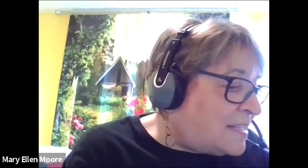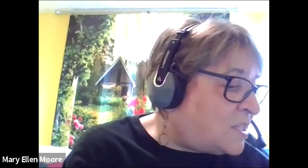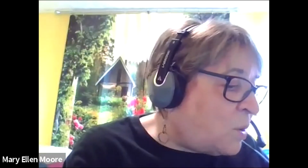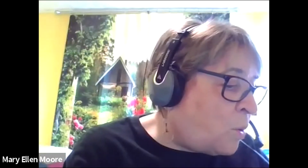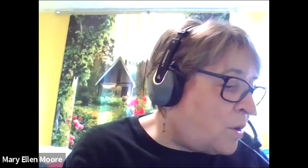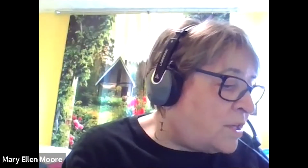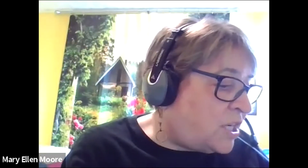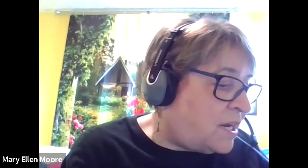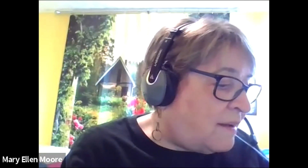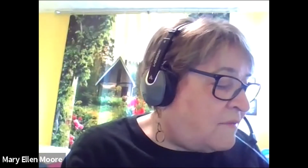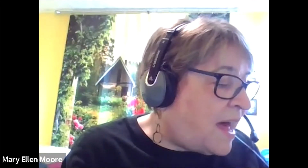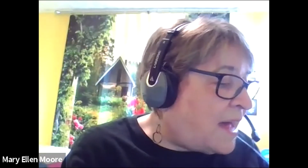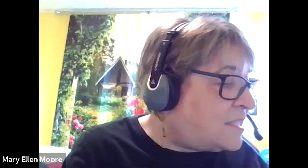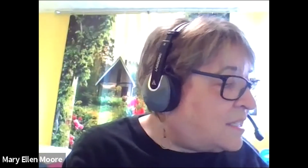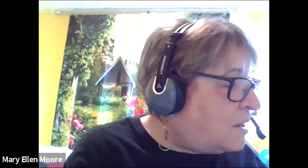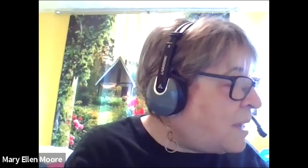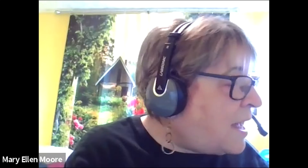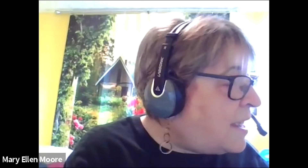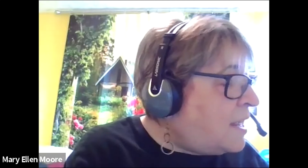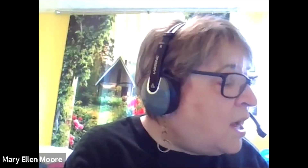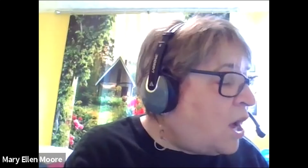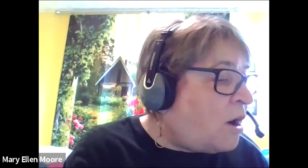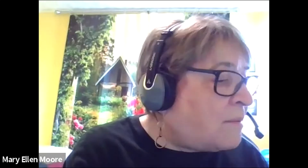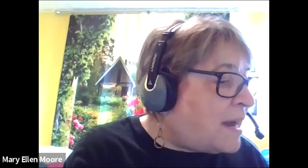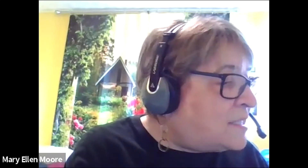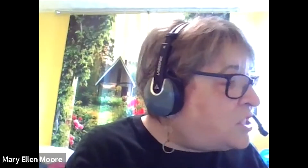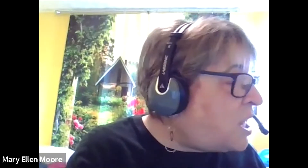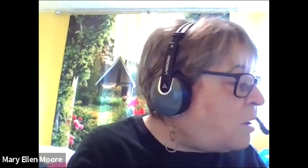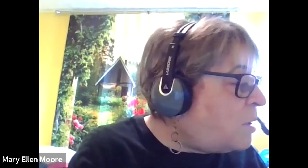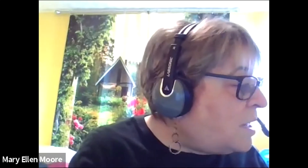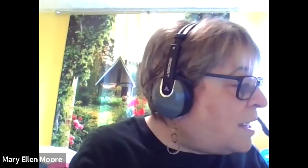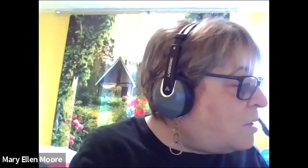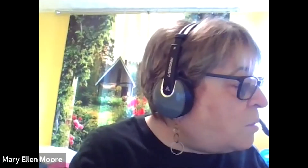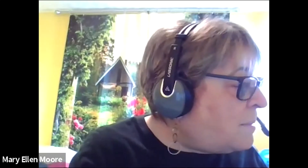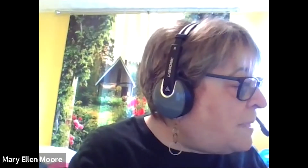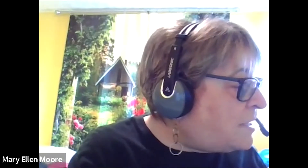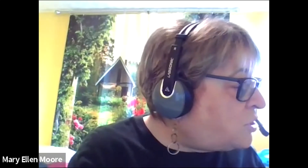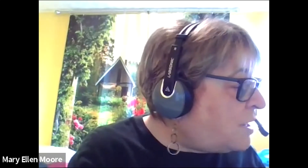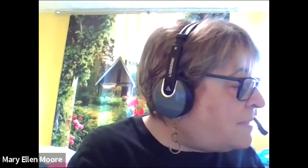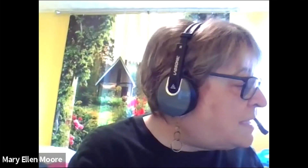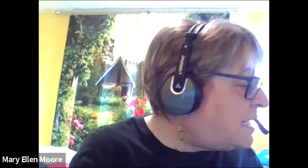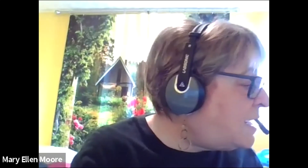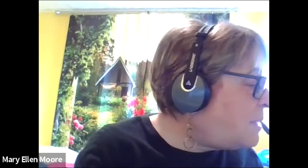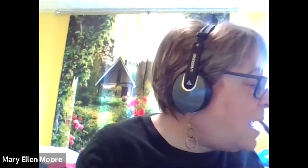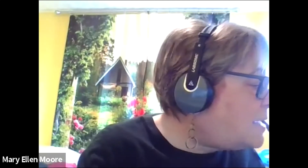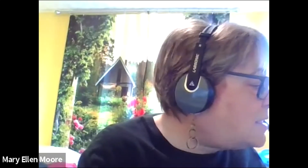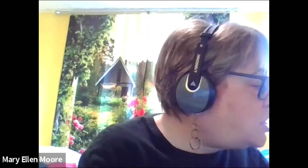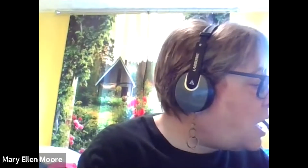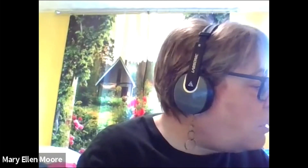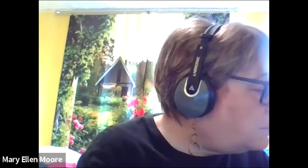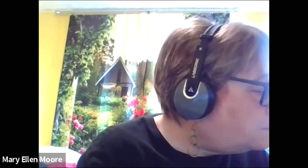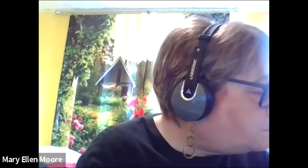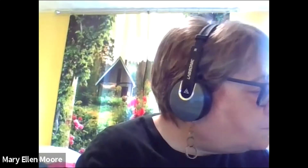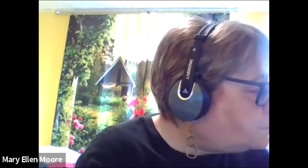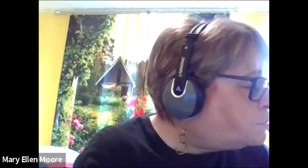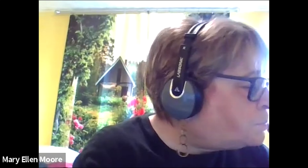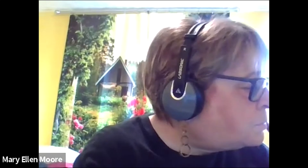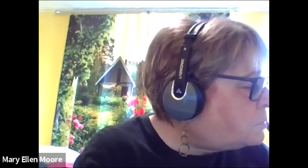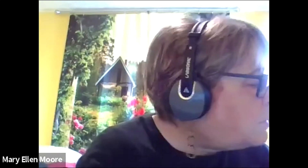the origin of that. Okay. All right. So I don't want to make sure I miss any. Okay. So